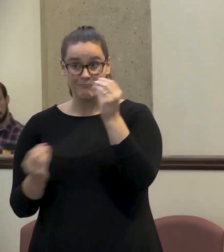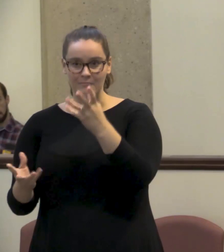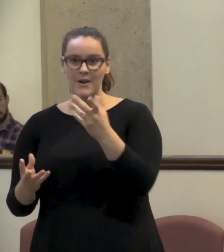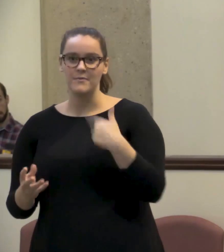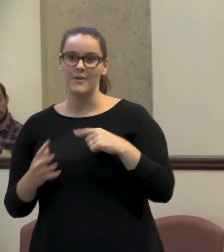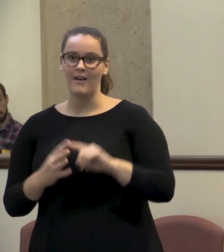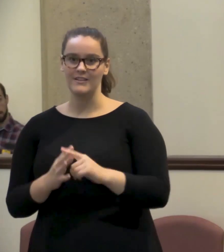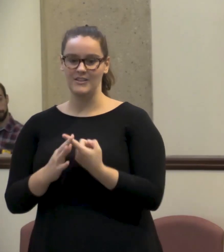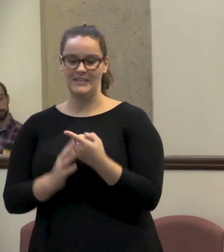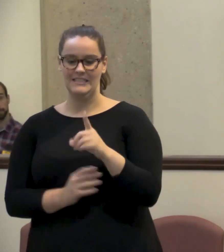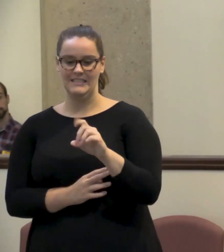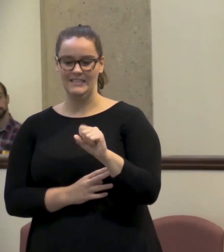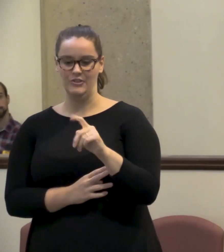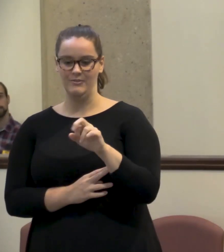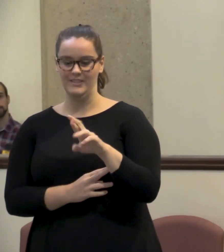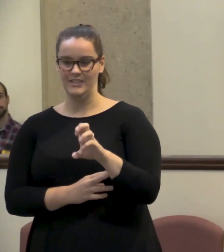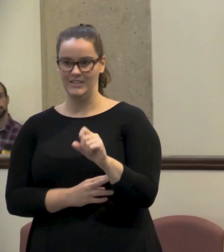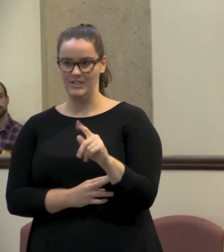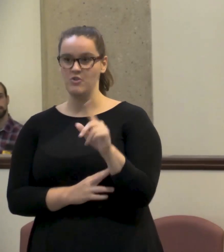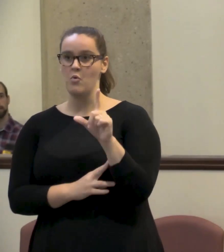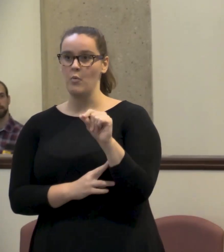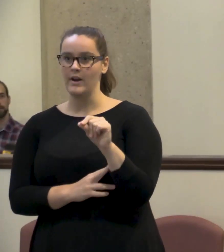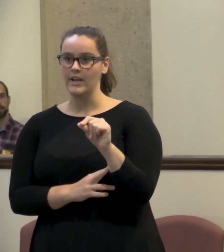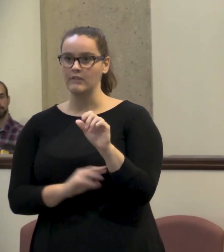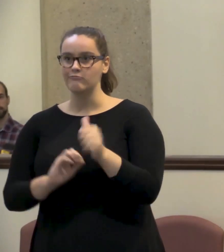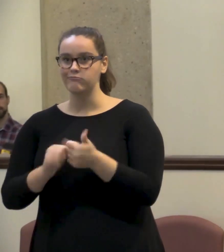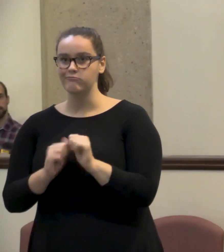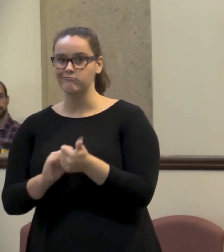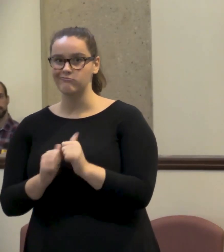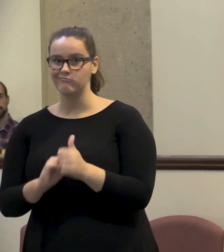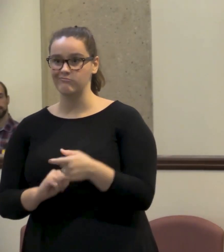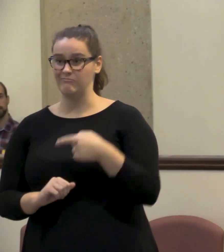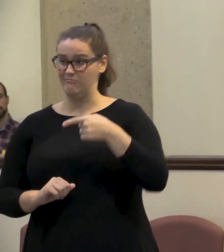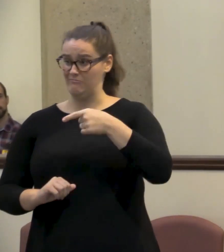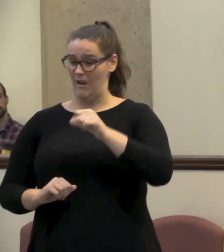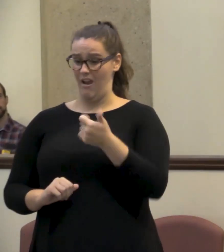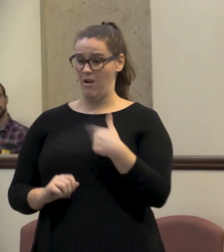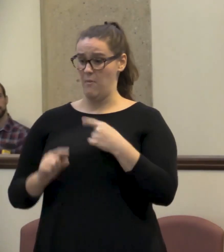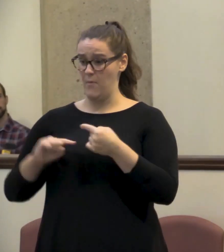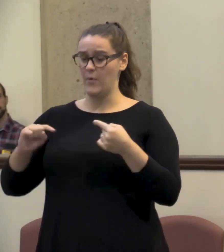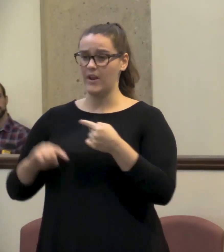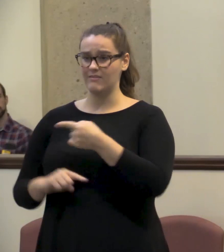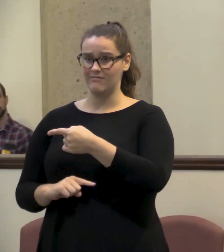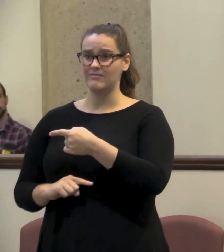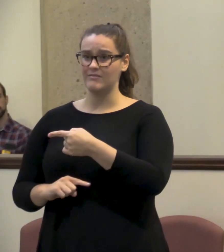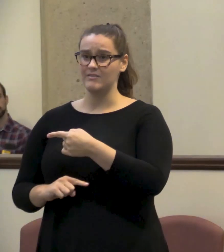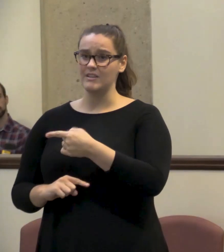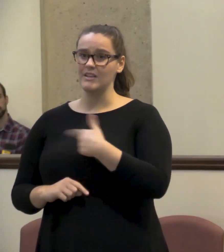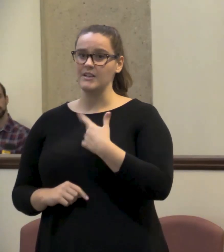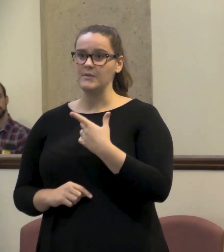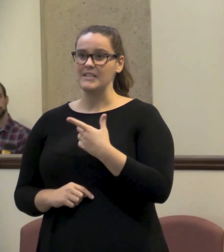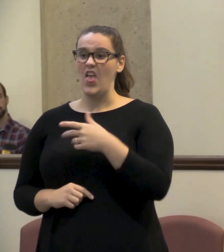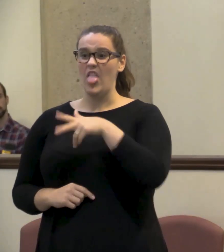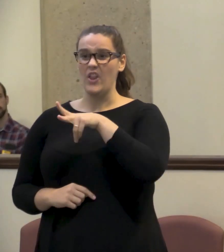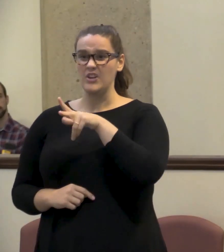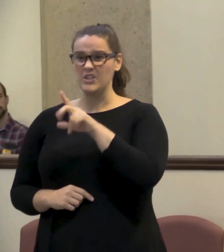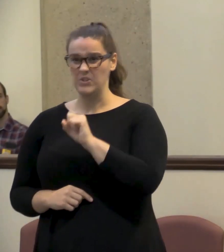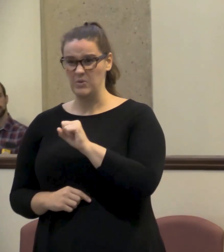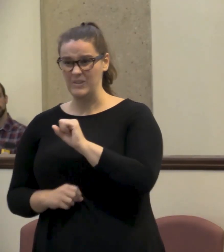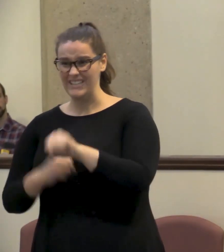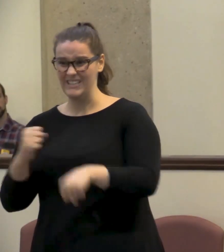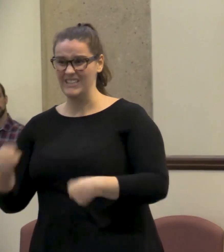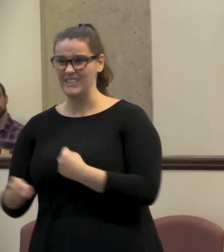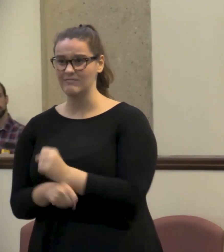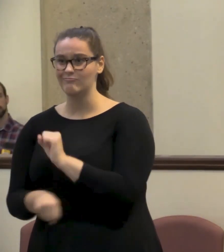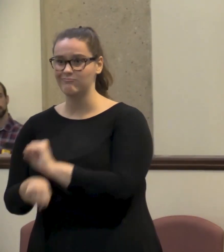in District 20. I was running against a 32-year incumbent who was president pro tem of the Maryland Senate,